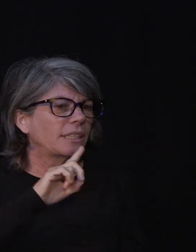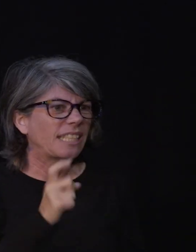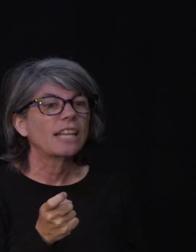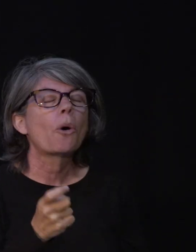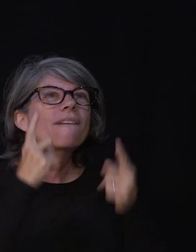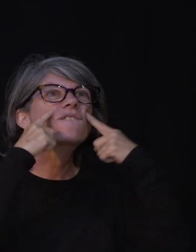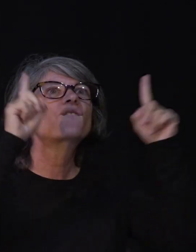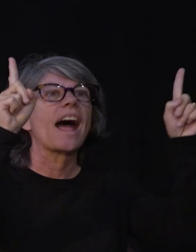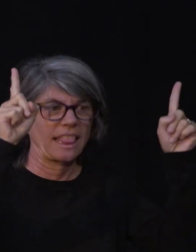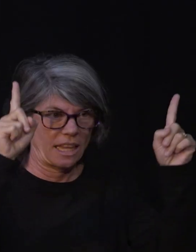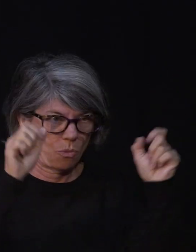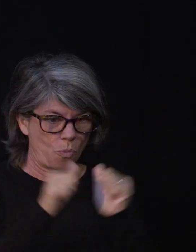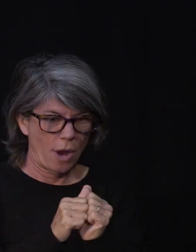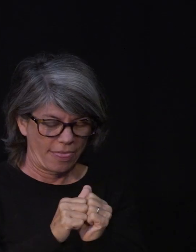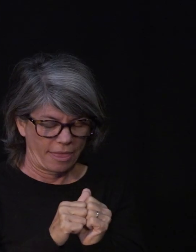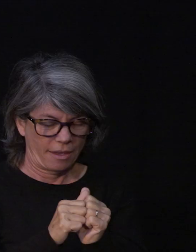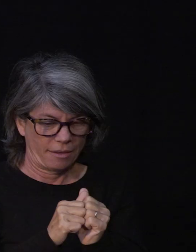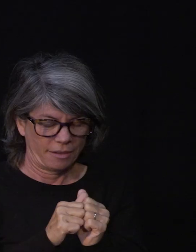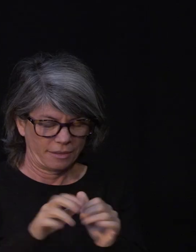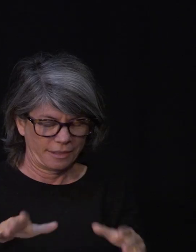diagnosed finally with